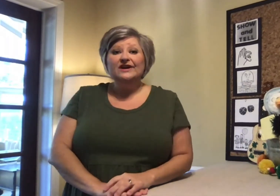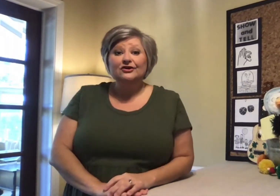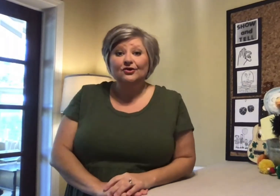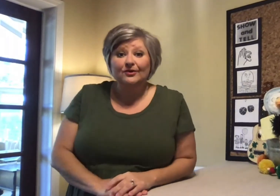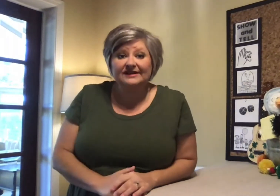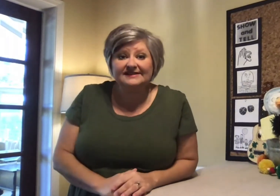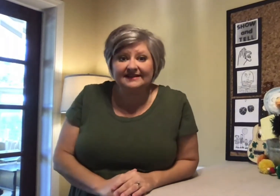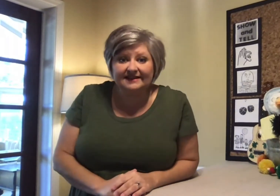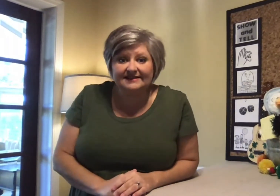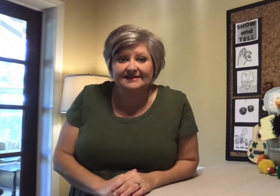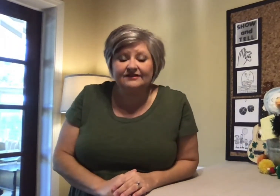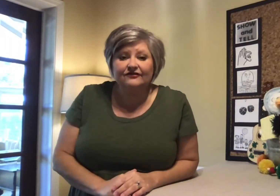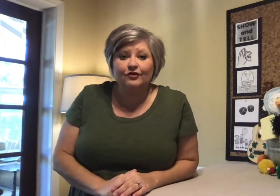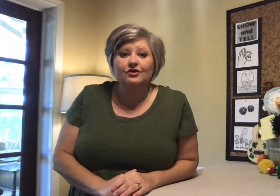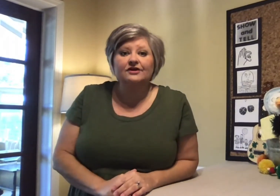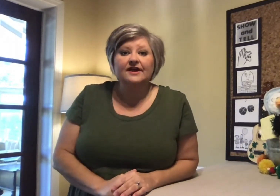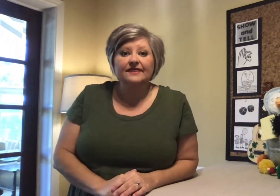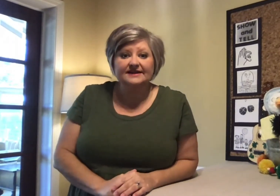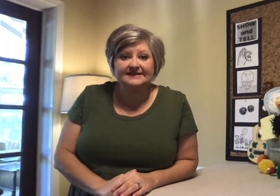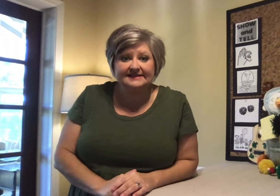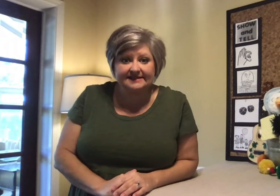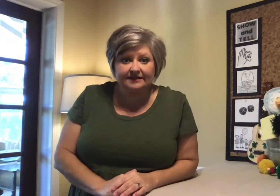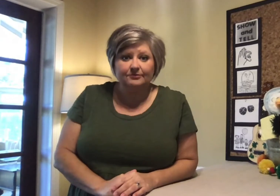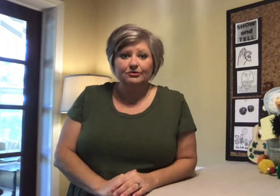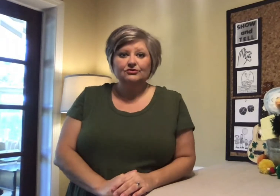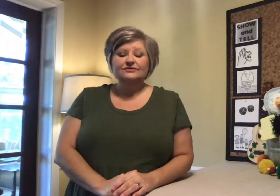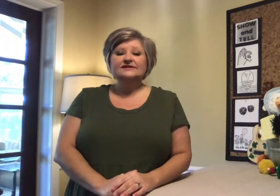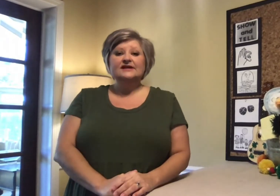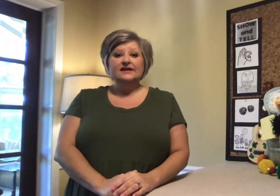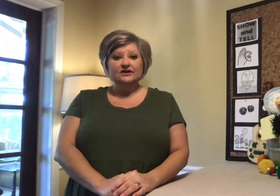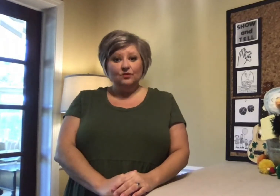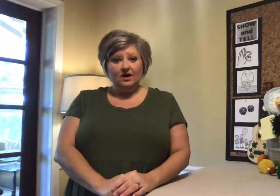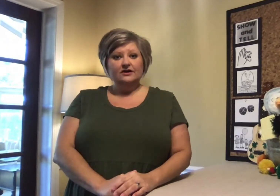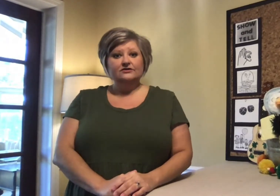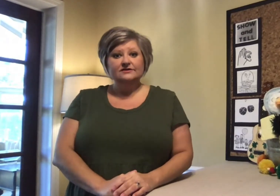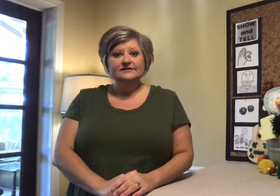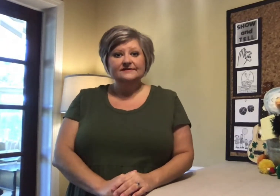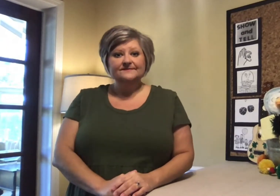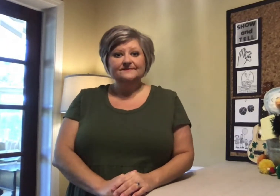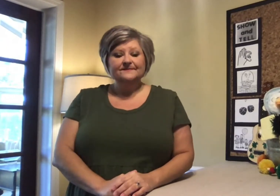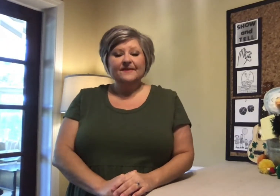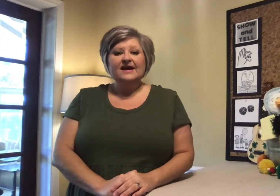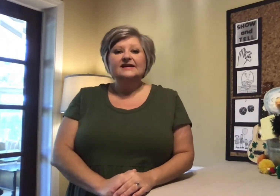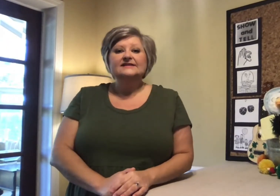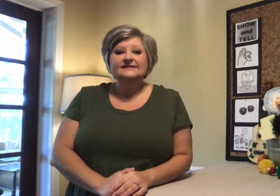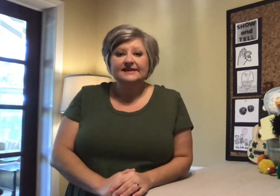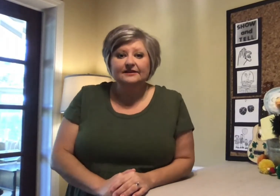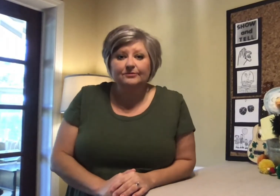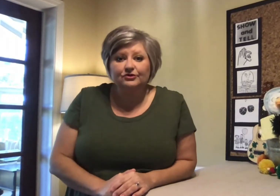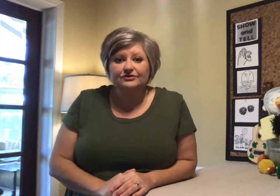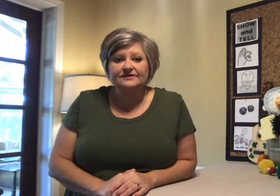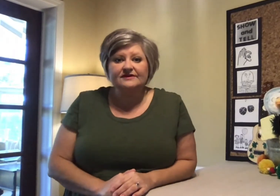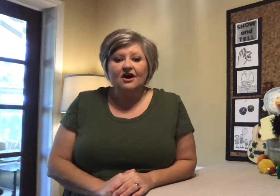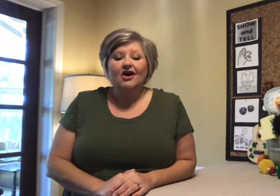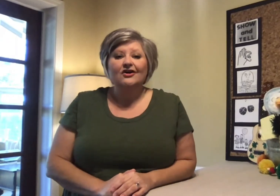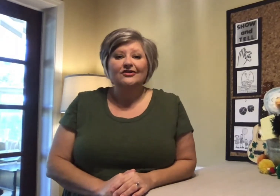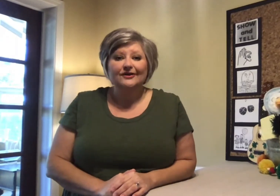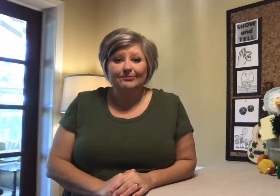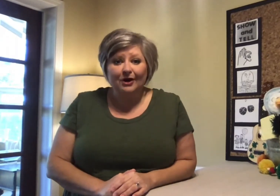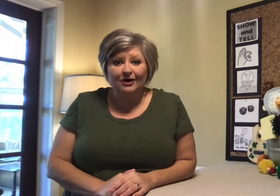are going to listen for the syllables in words. Syllables are the